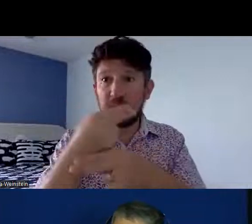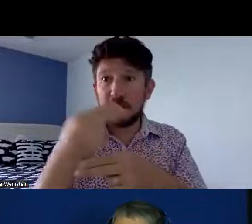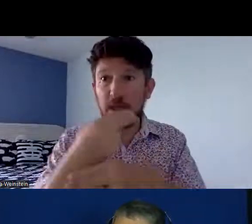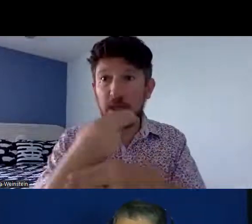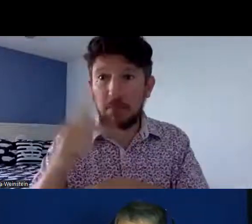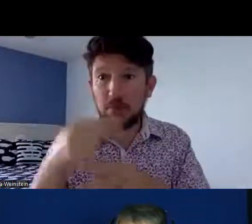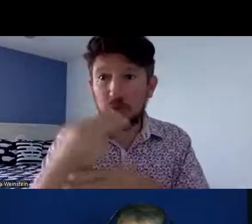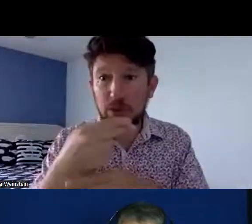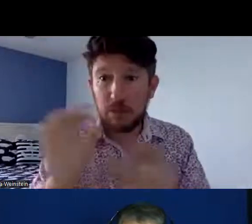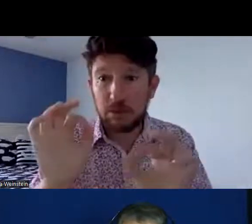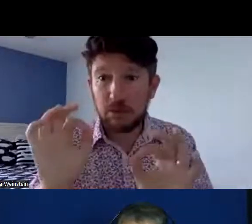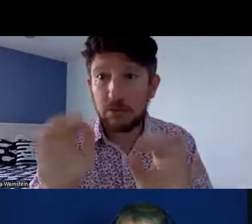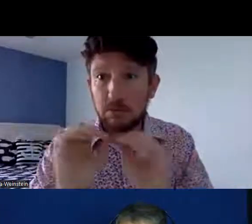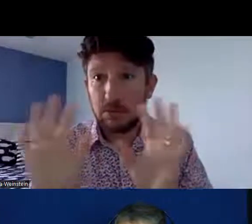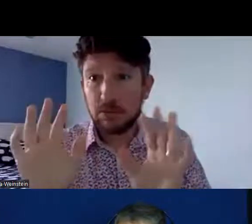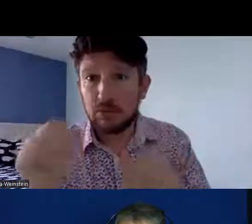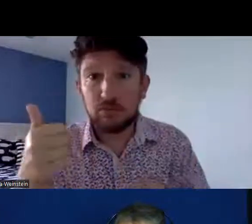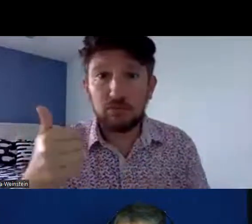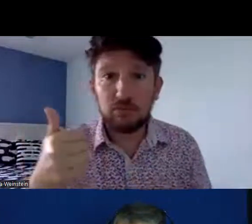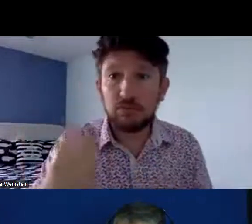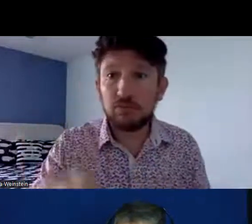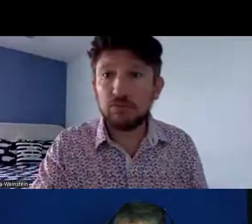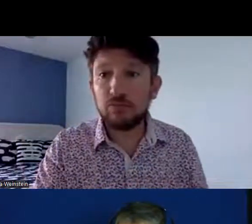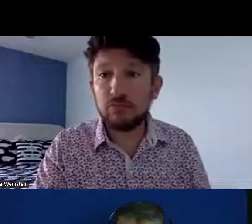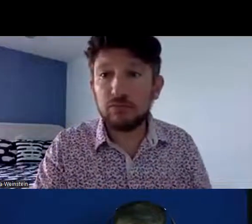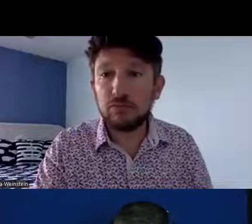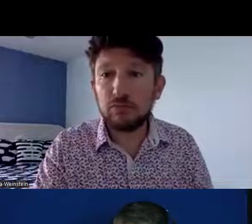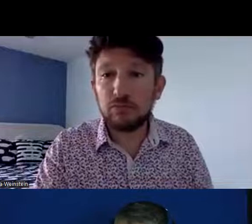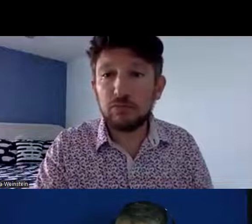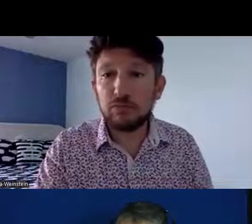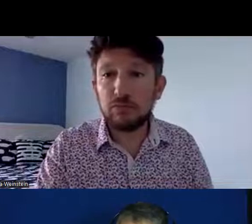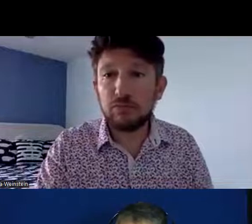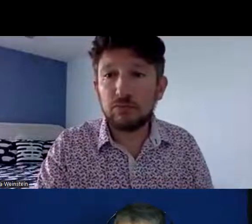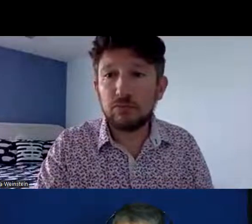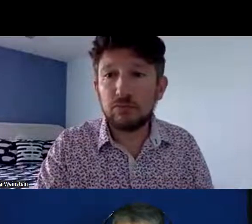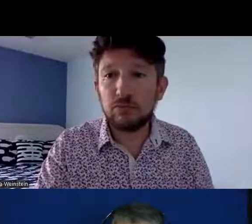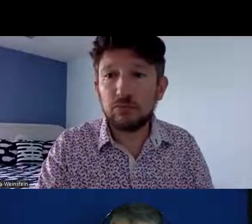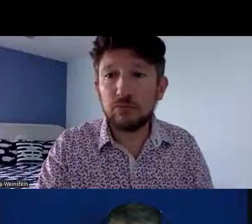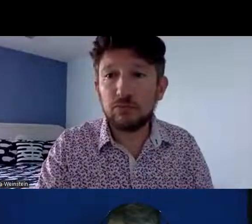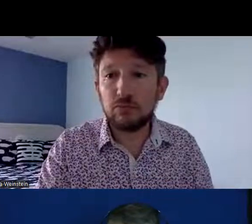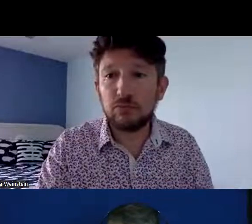All right, now, can everyone see my slide share? Thumbs up.